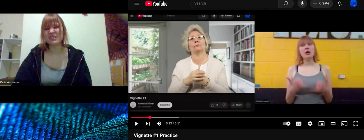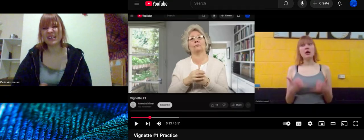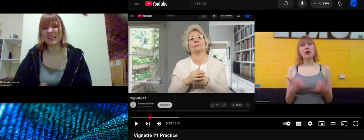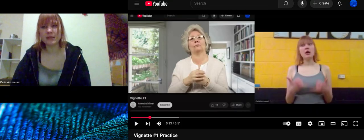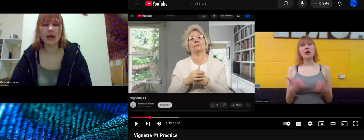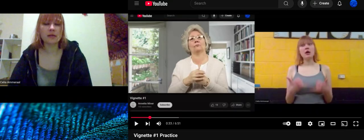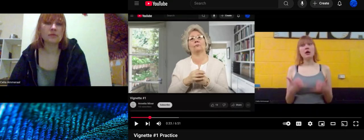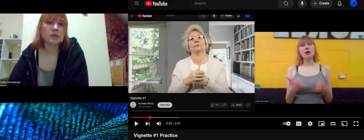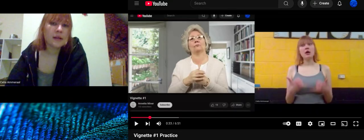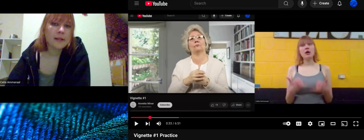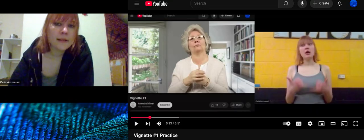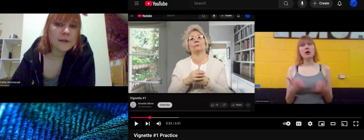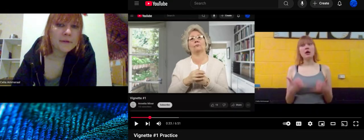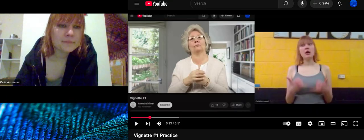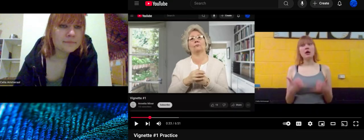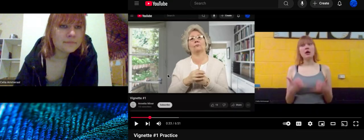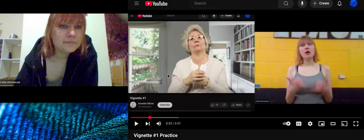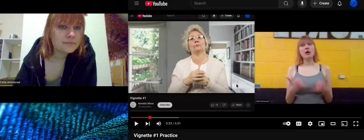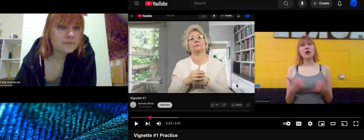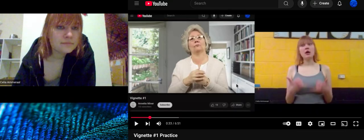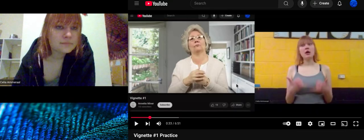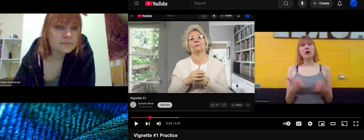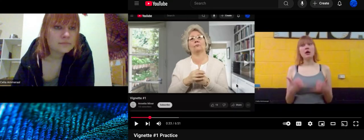I would have signed it like that.